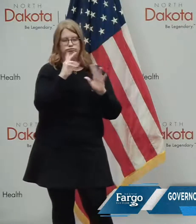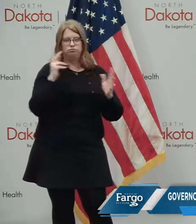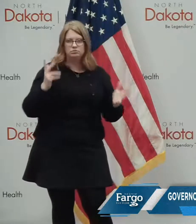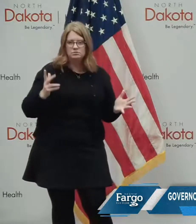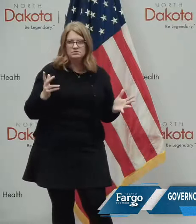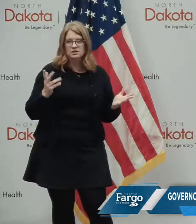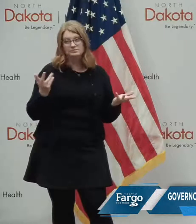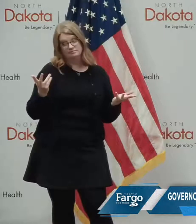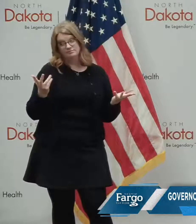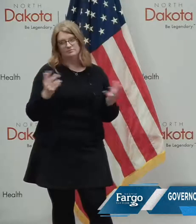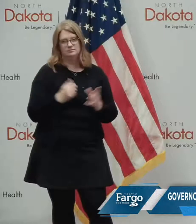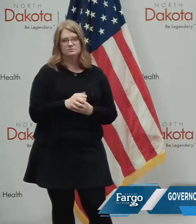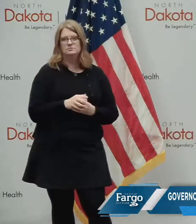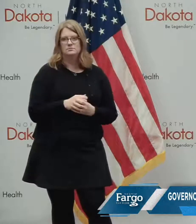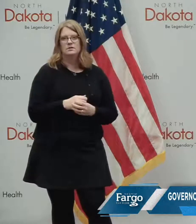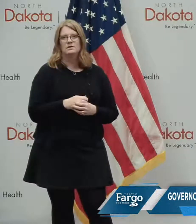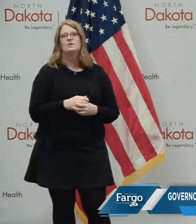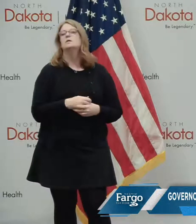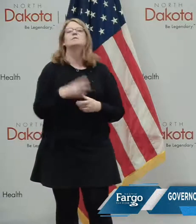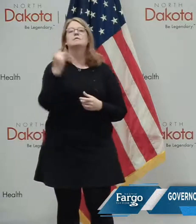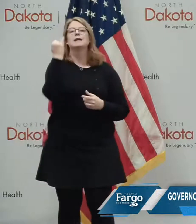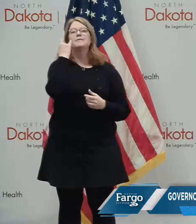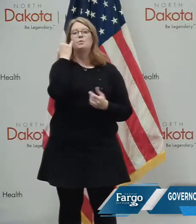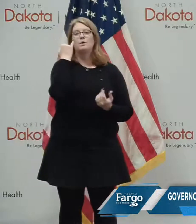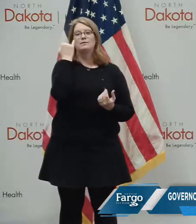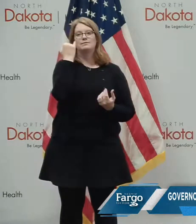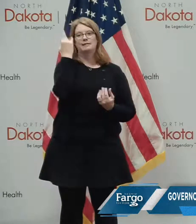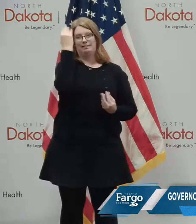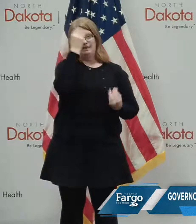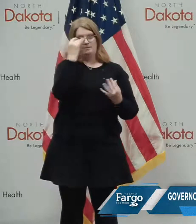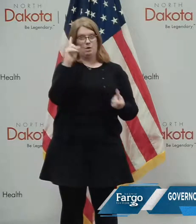again, if you want to think about mitigation,